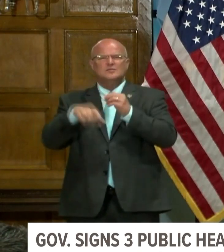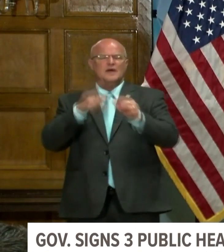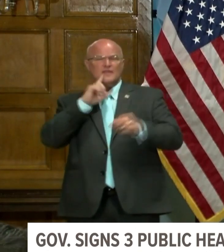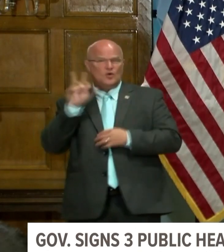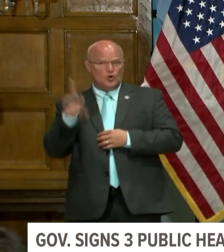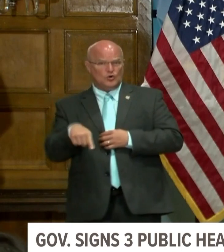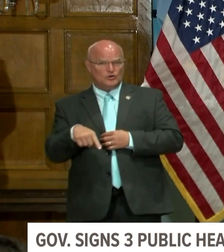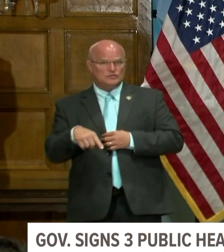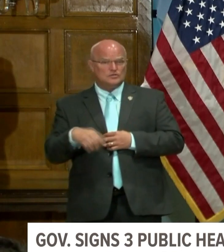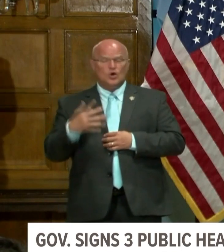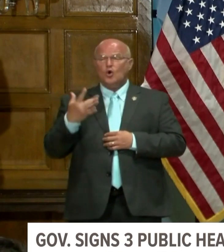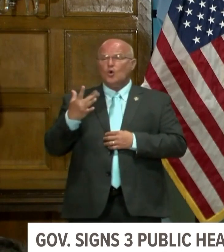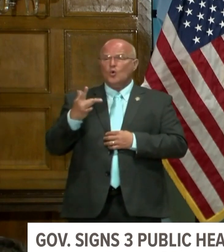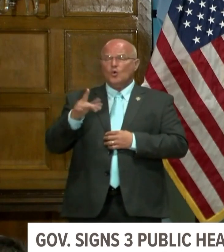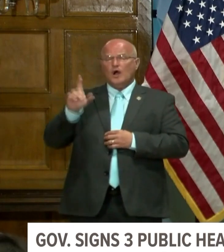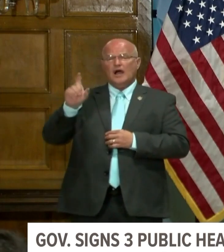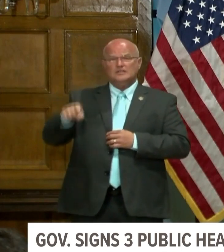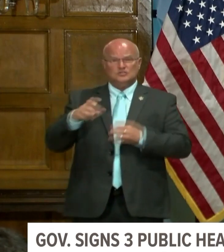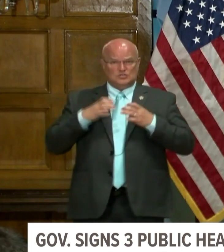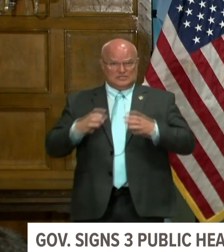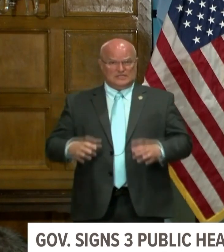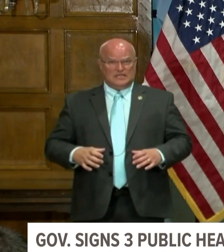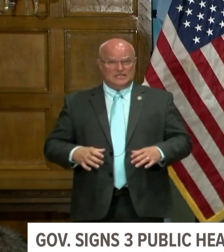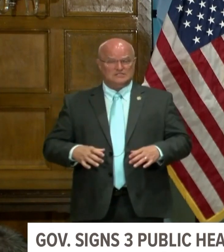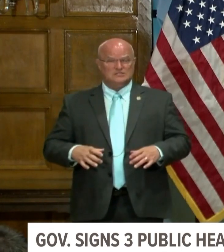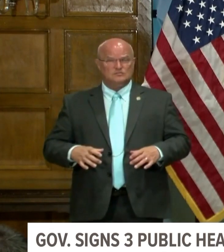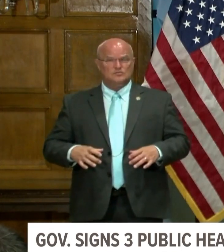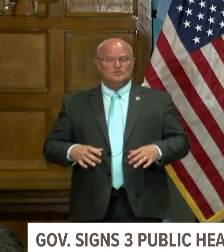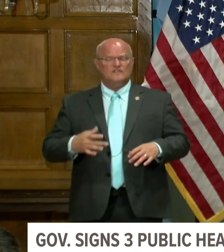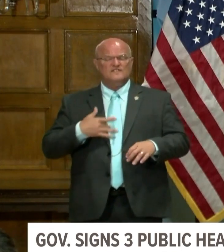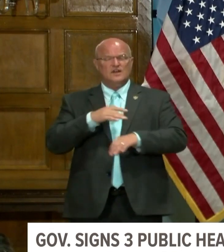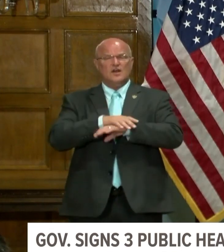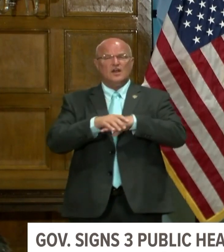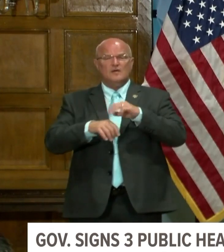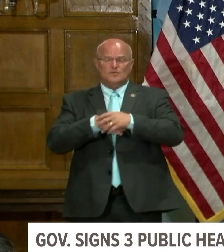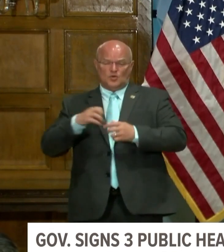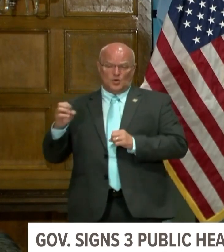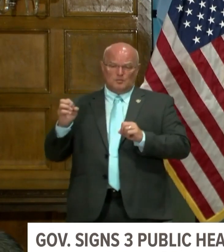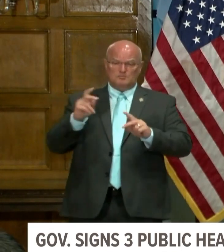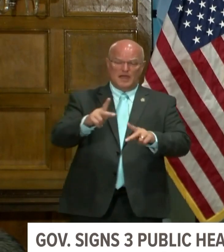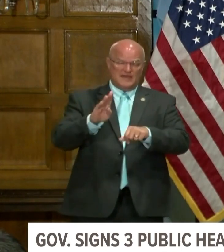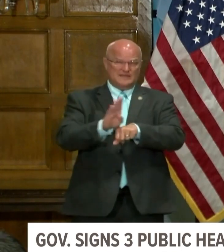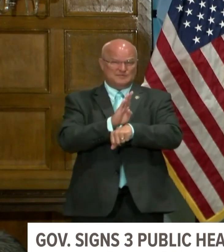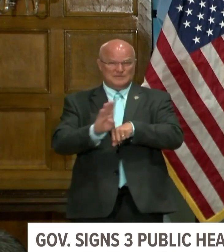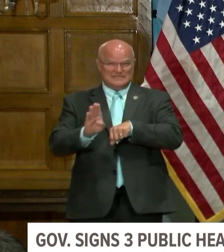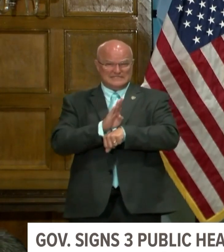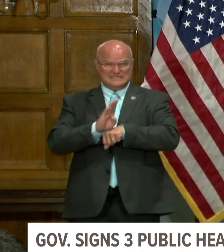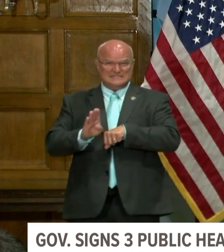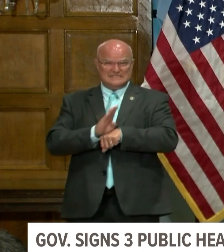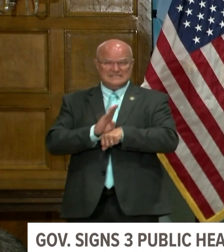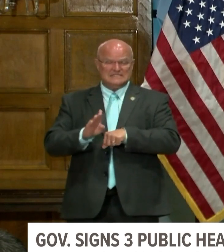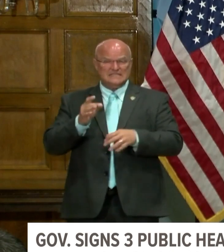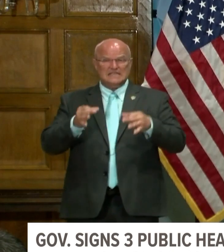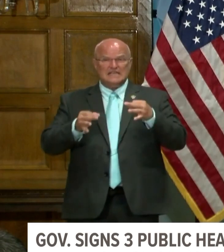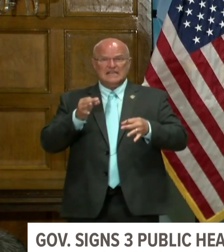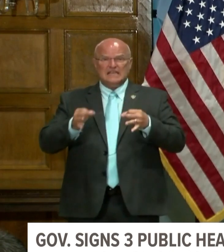orders. Why should customers feel comfortable going back to these businesses if they need